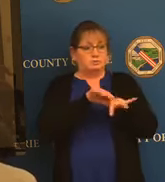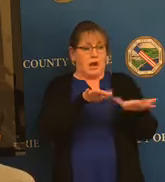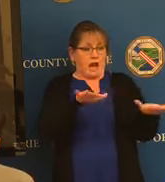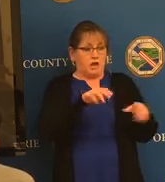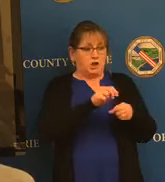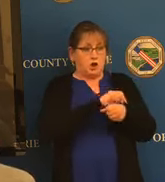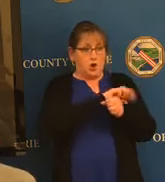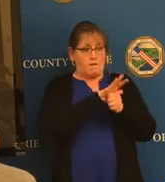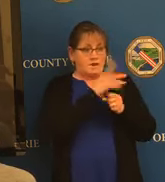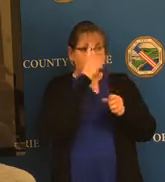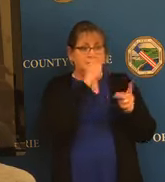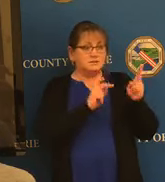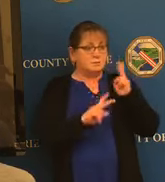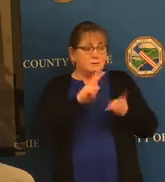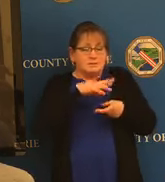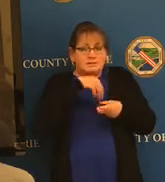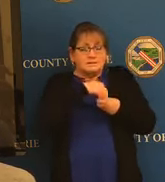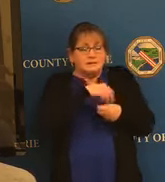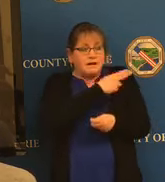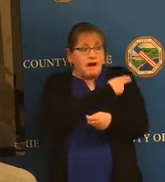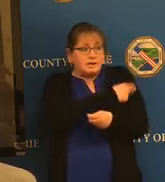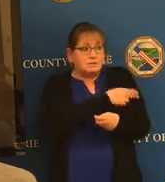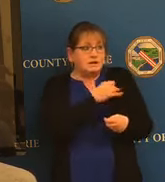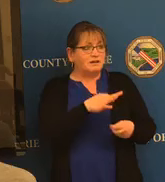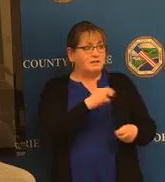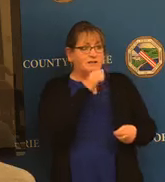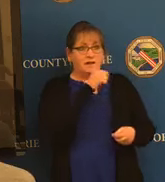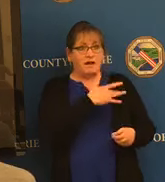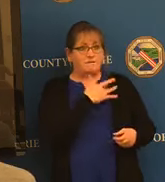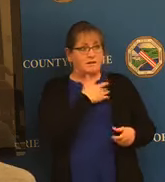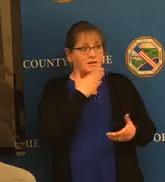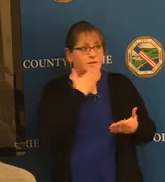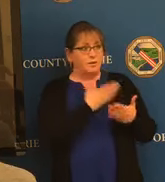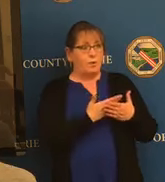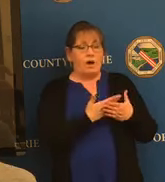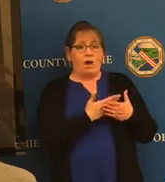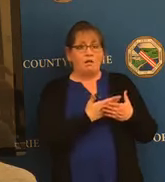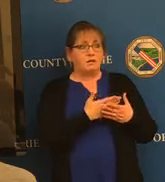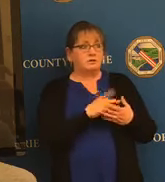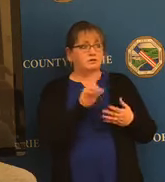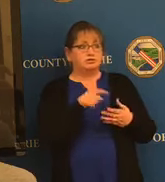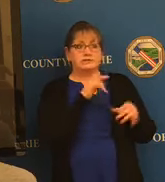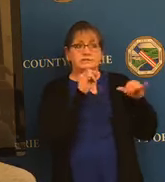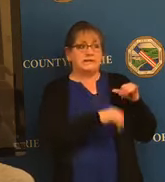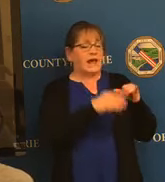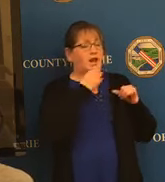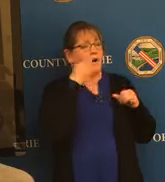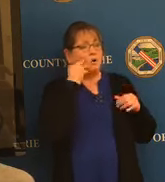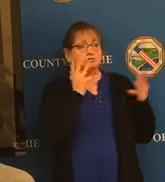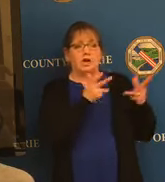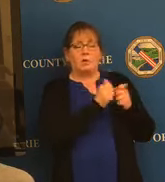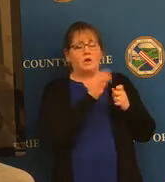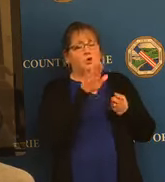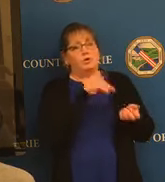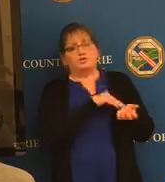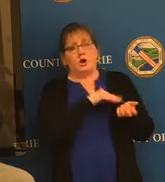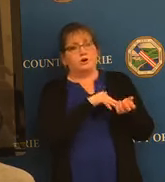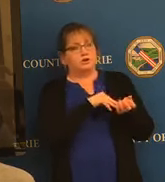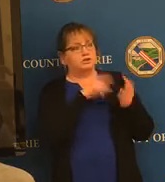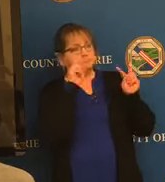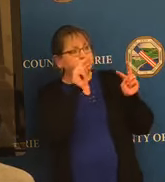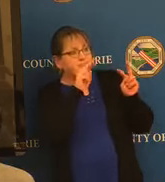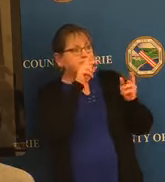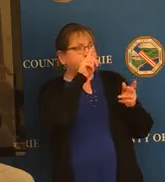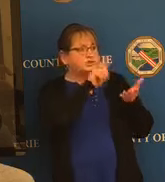just because the individual's in the hospital. If you're not feeling well, you just stay at home, talk to your doctor, you monitor your conditions. If